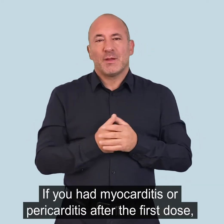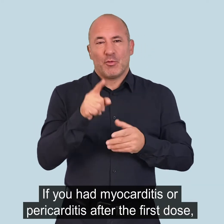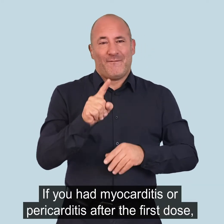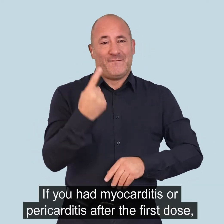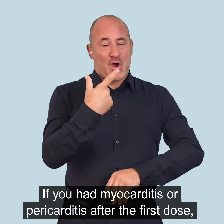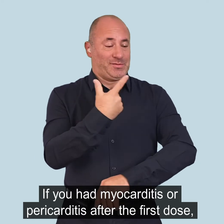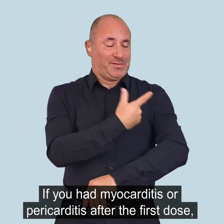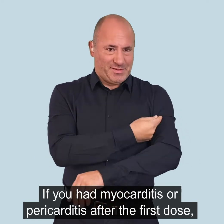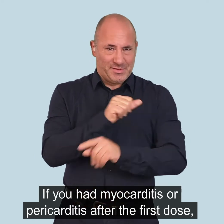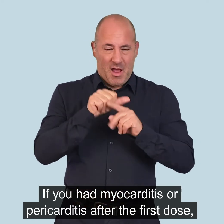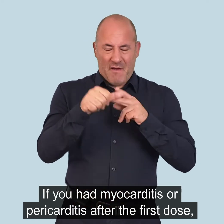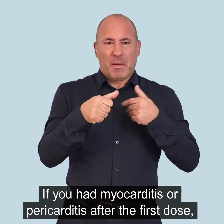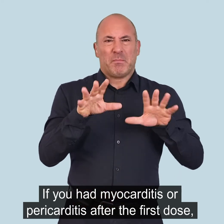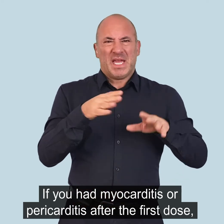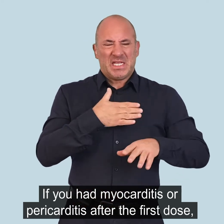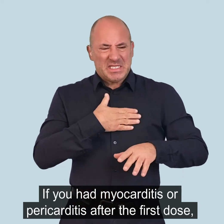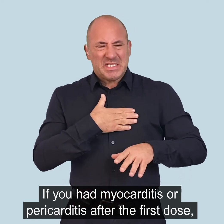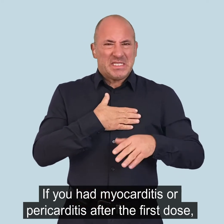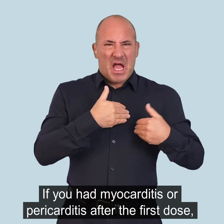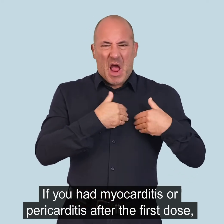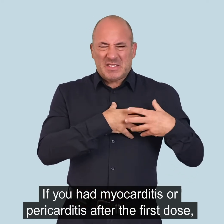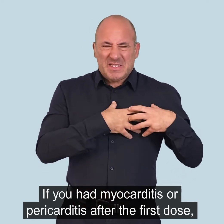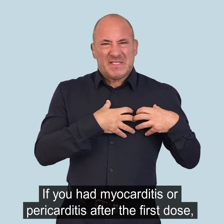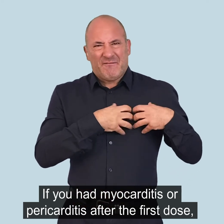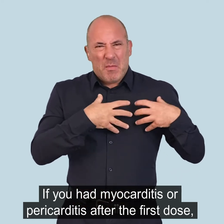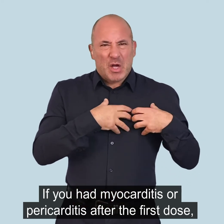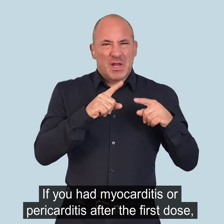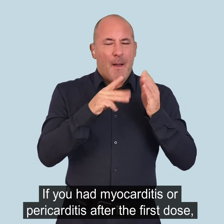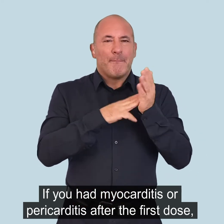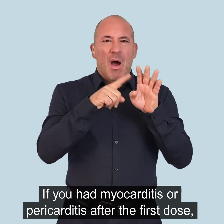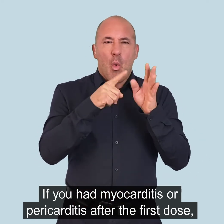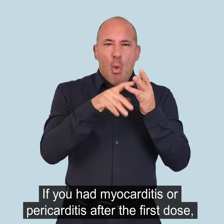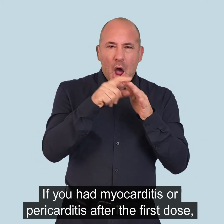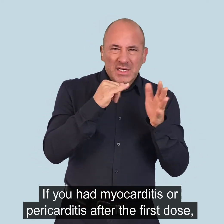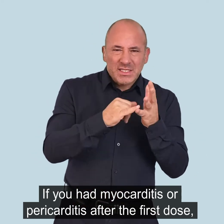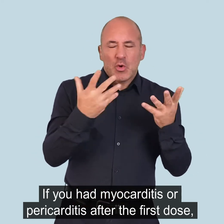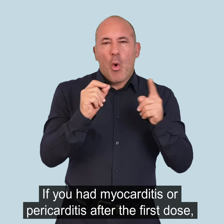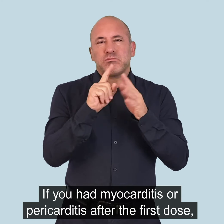If you had myocarditis or pericarditis after the first dose,